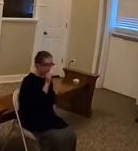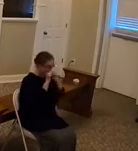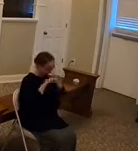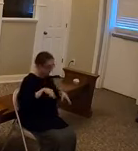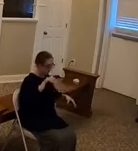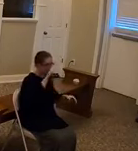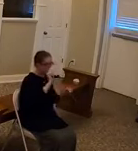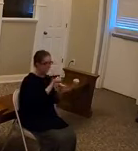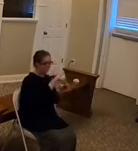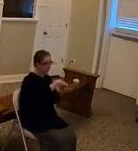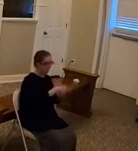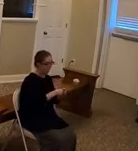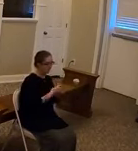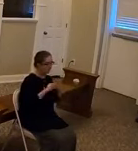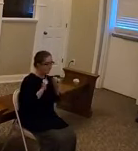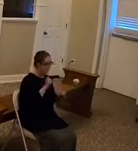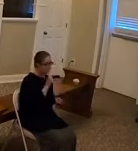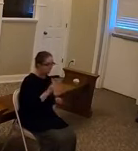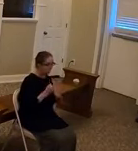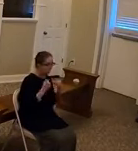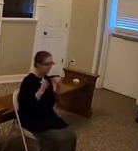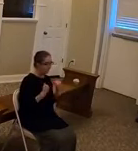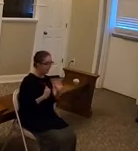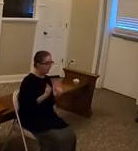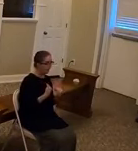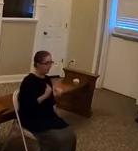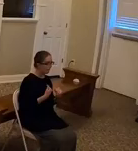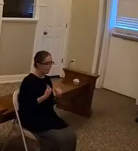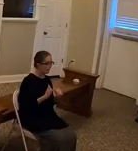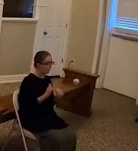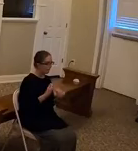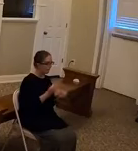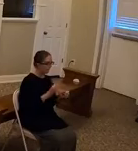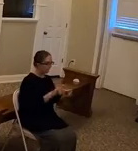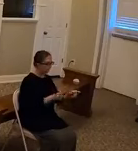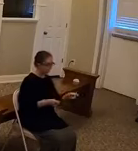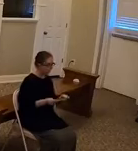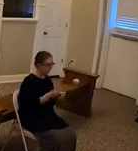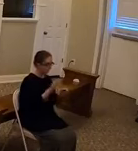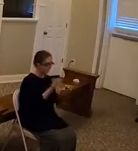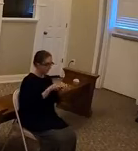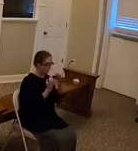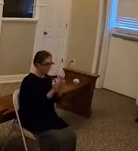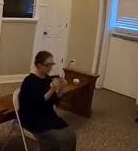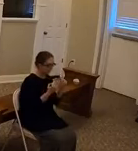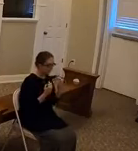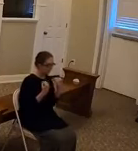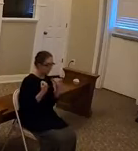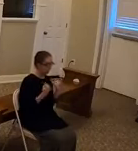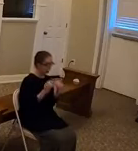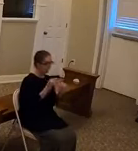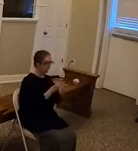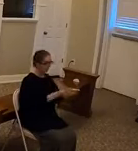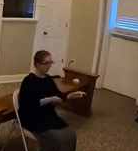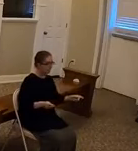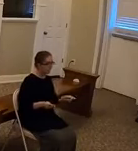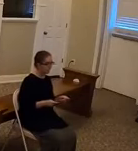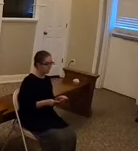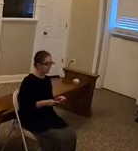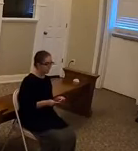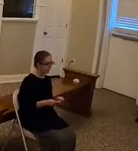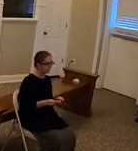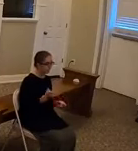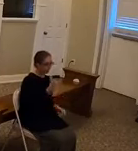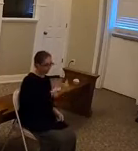sit in the city. But they couldn't hold a position in the family. They could not hold a position, amen,